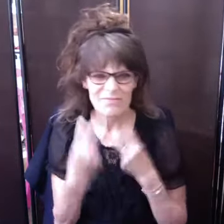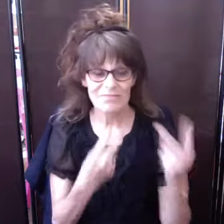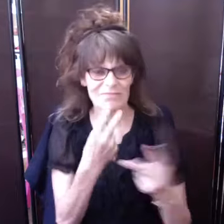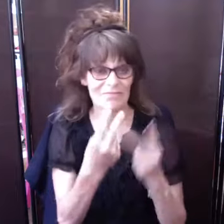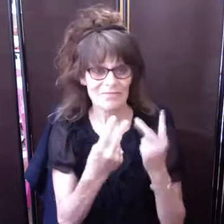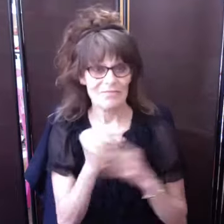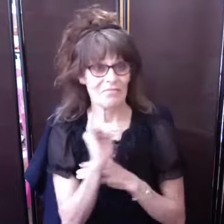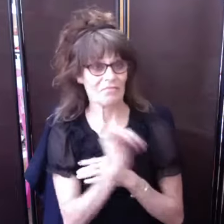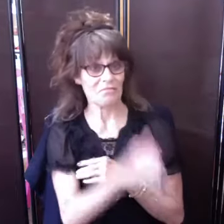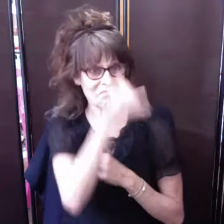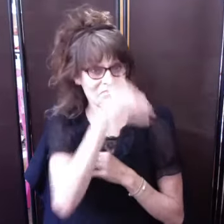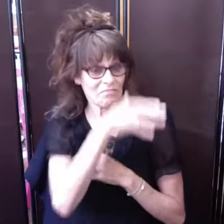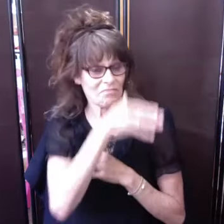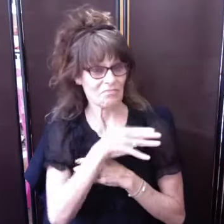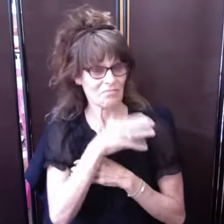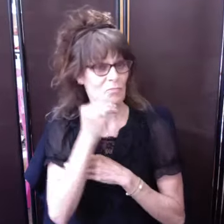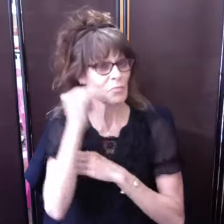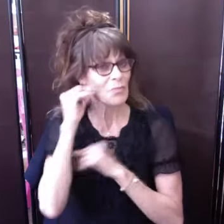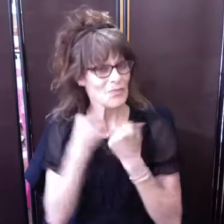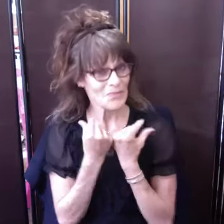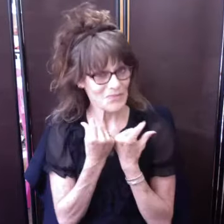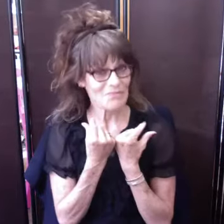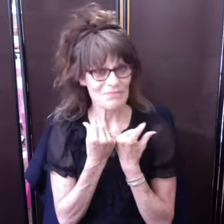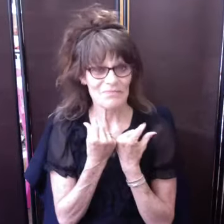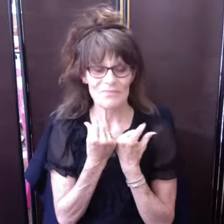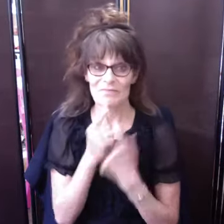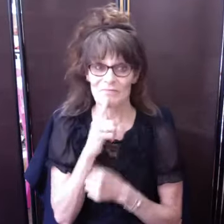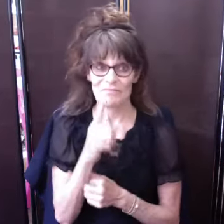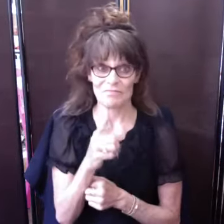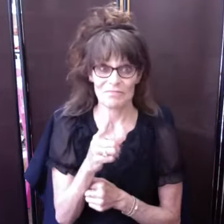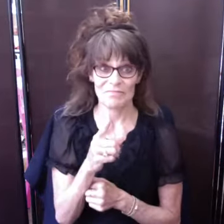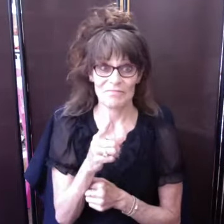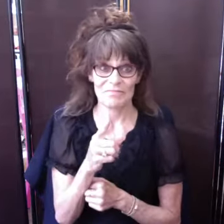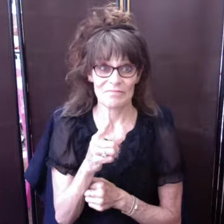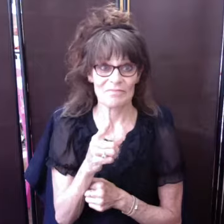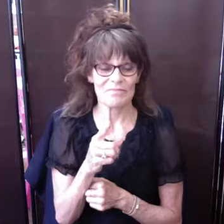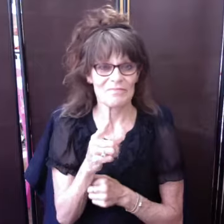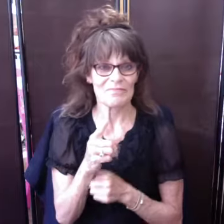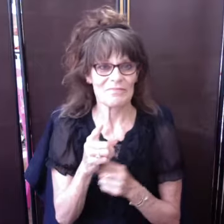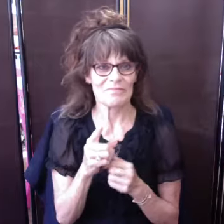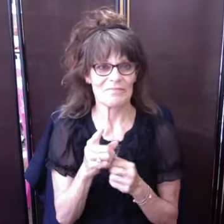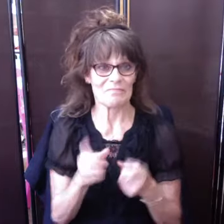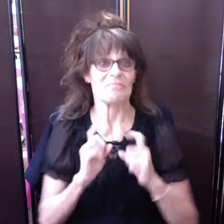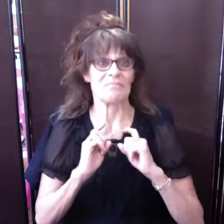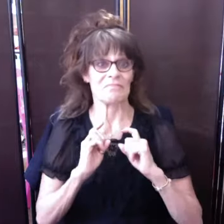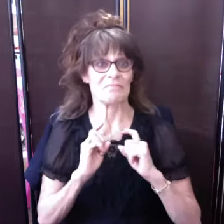or gal's home group. And so this is really, it's been a rare treat. I've had it several times. It's a funny deal, right?